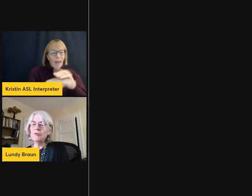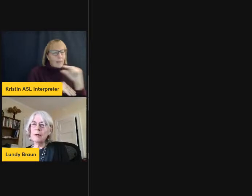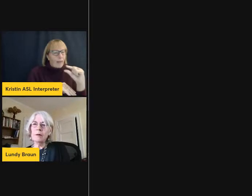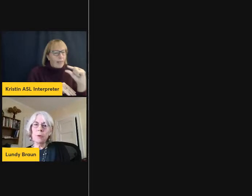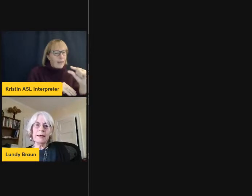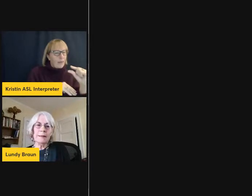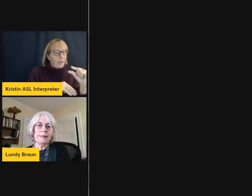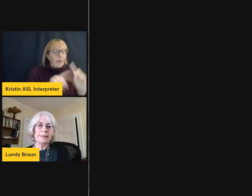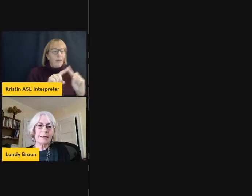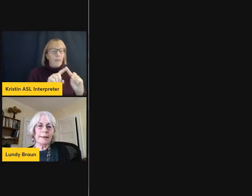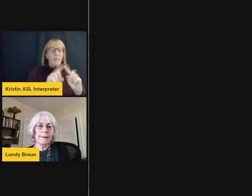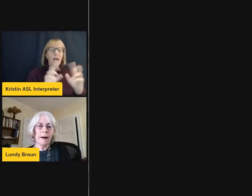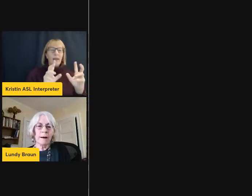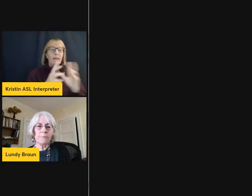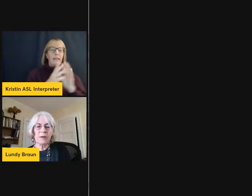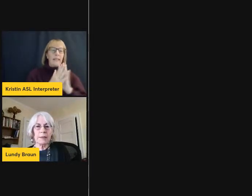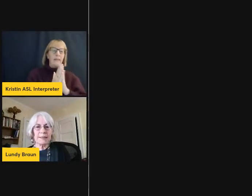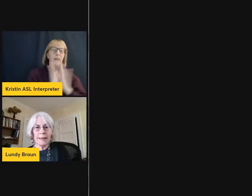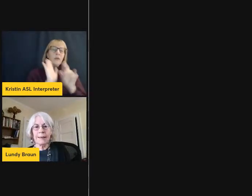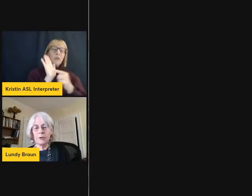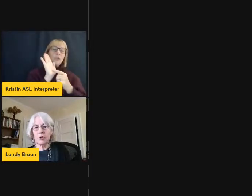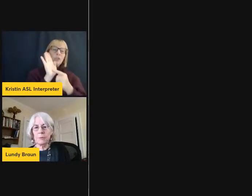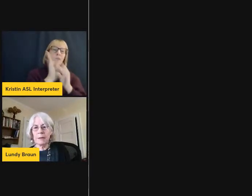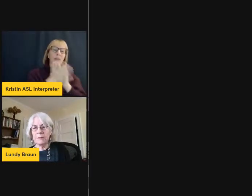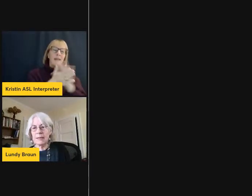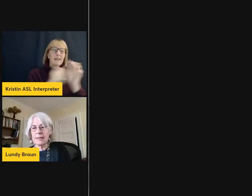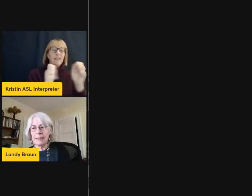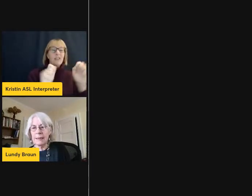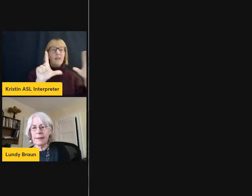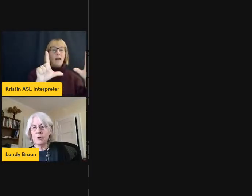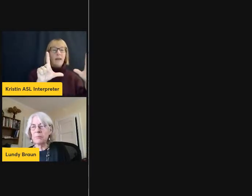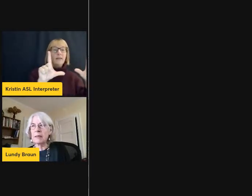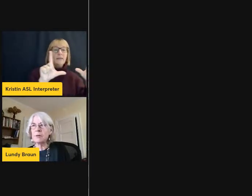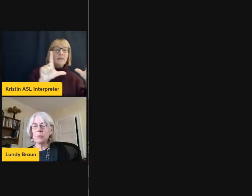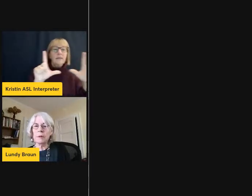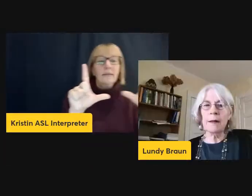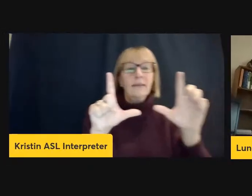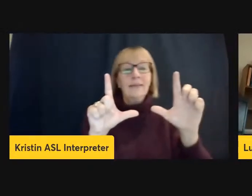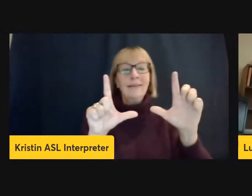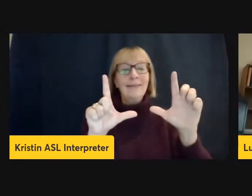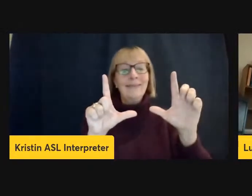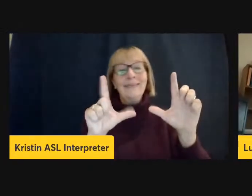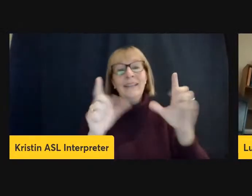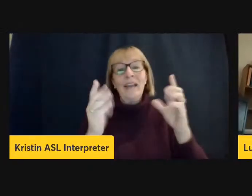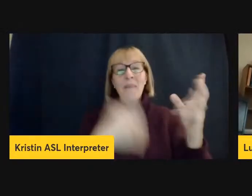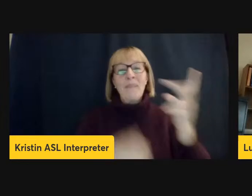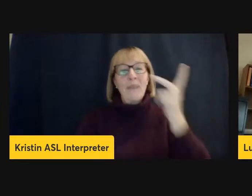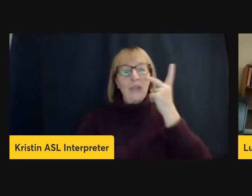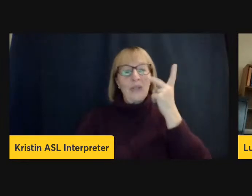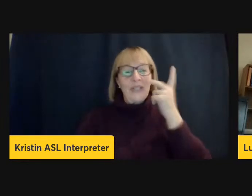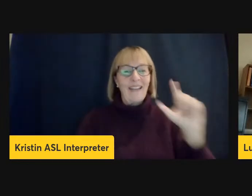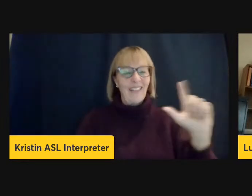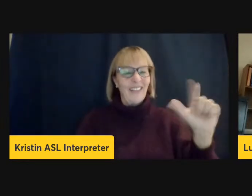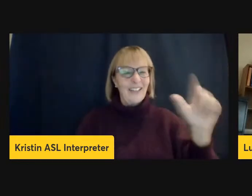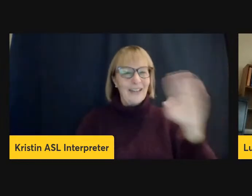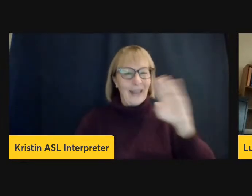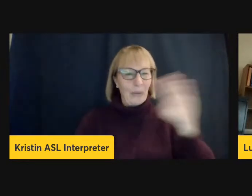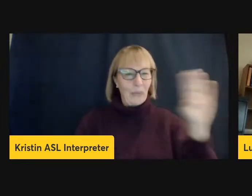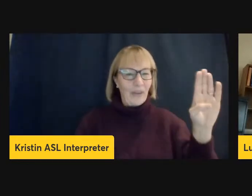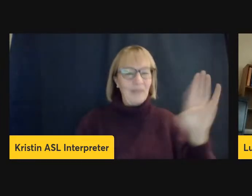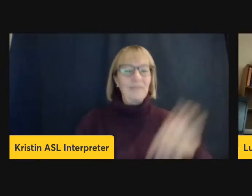is illustrated quite nicely on a slide that you'll be able to see later because we'll upload them.